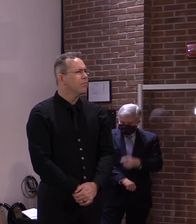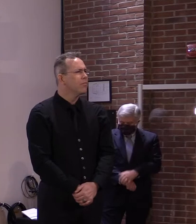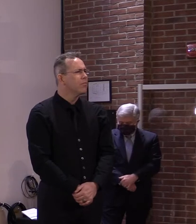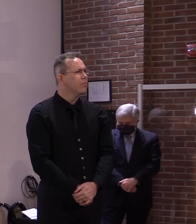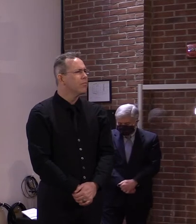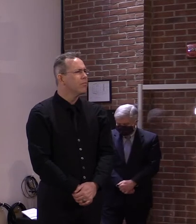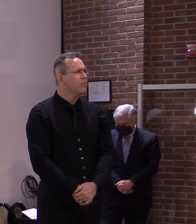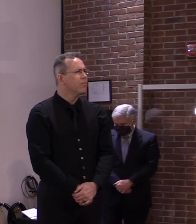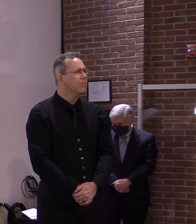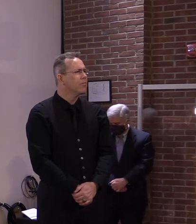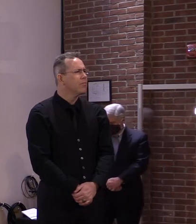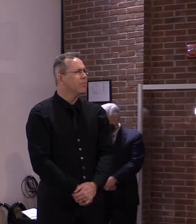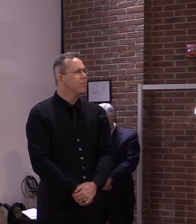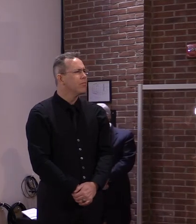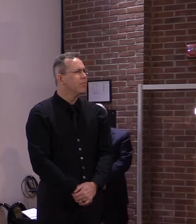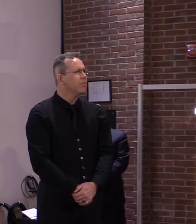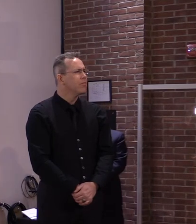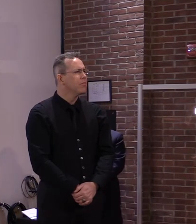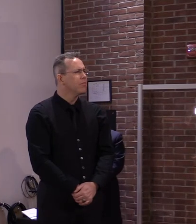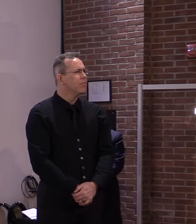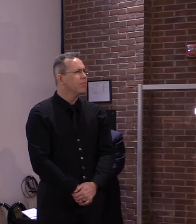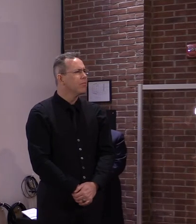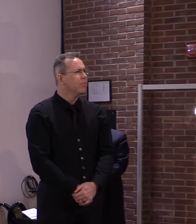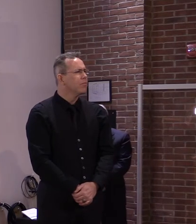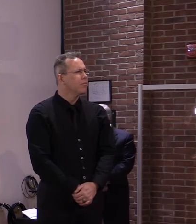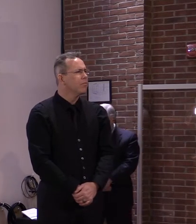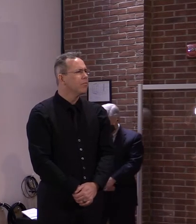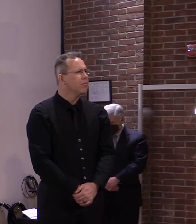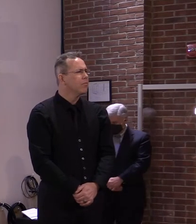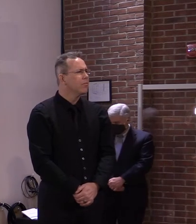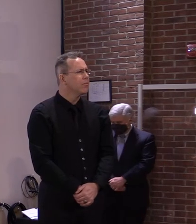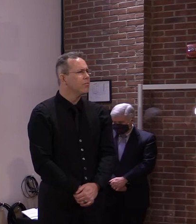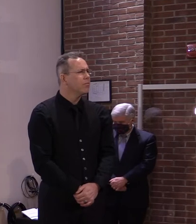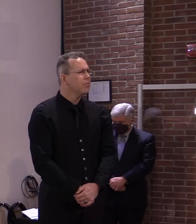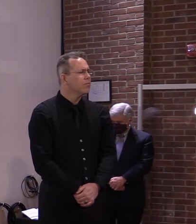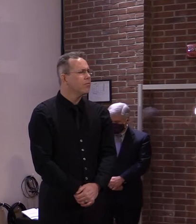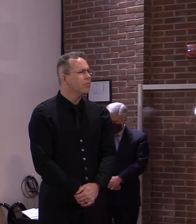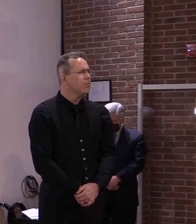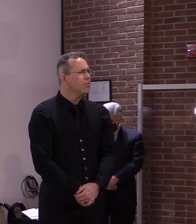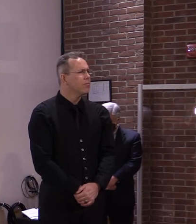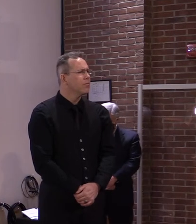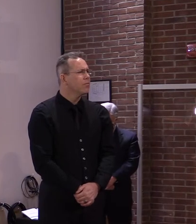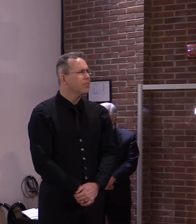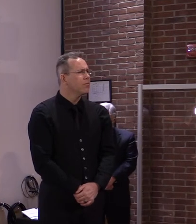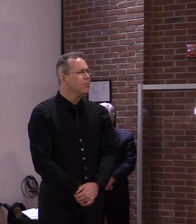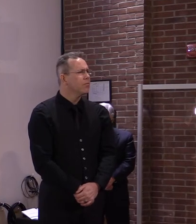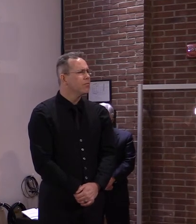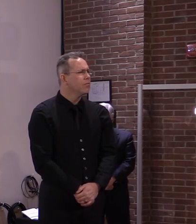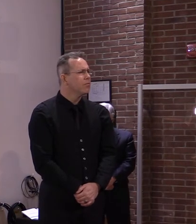occasions in the past uh such groups have been um